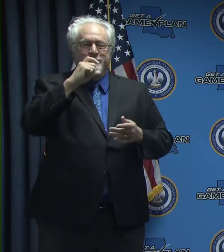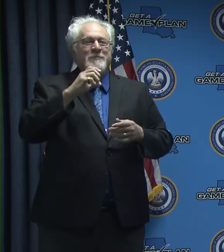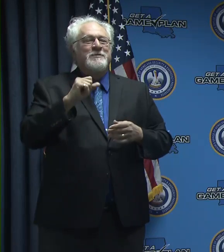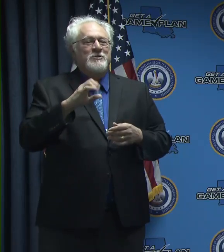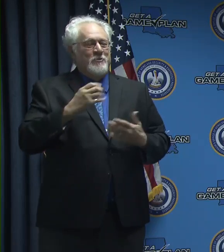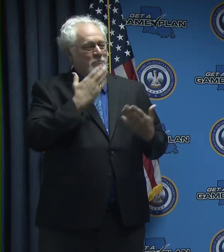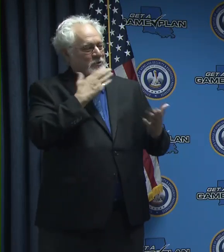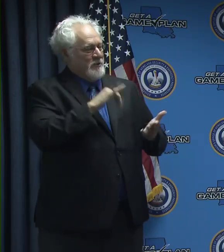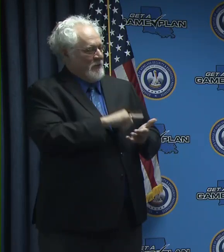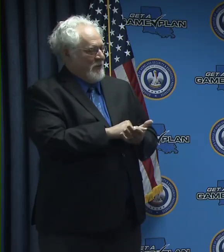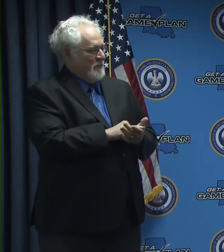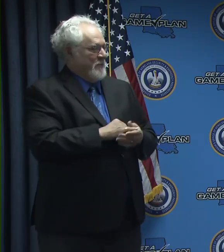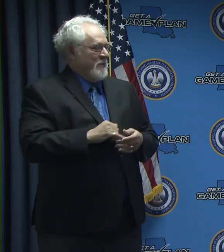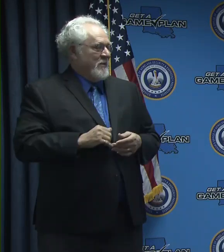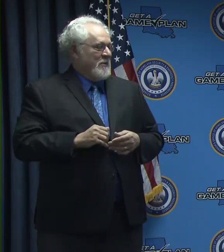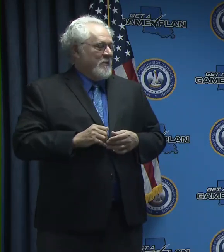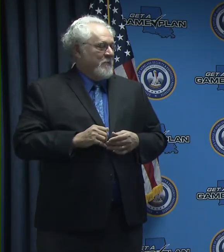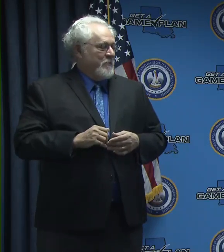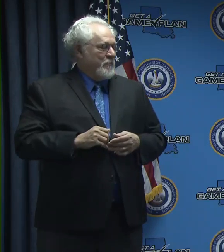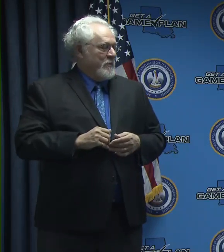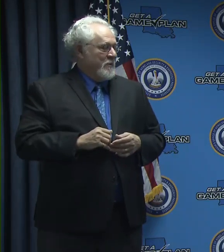that.